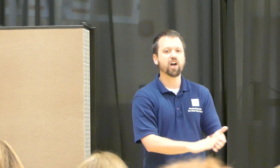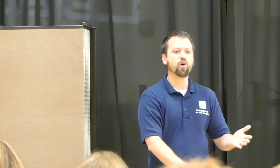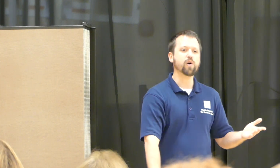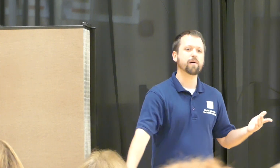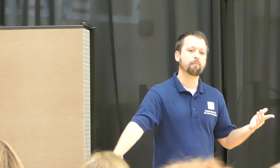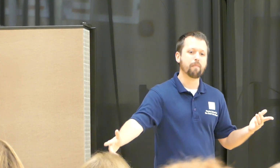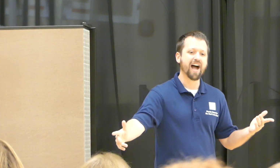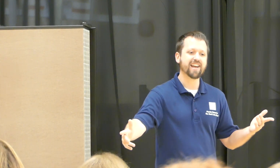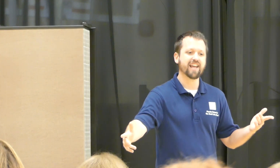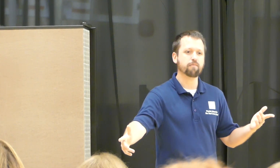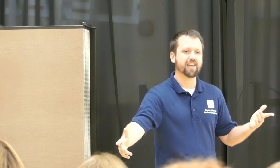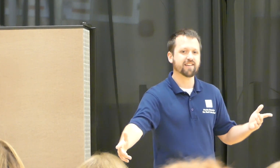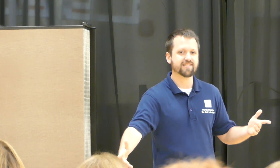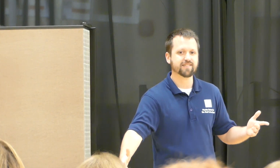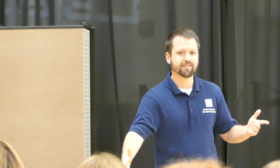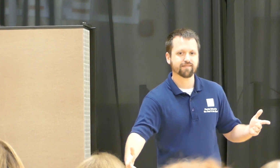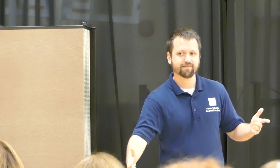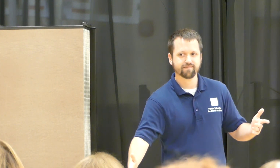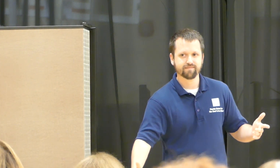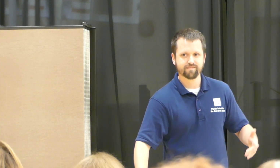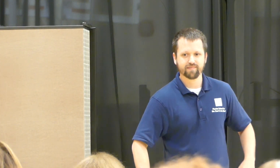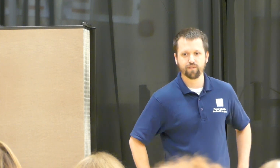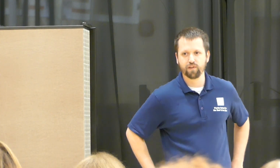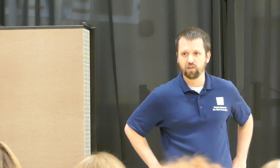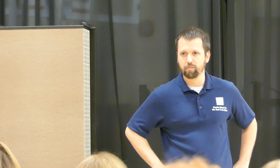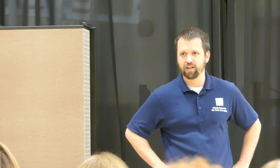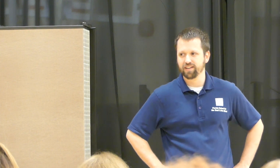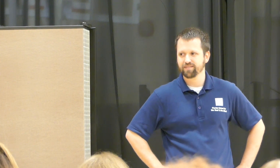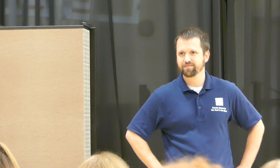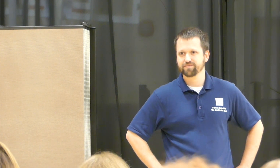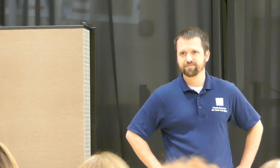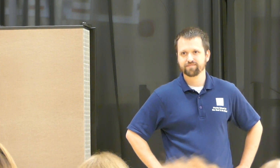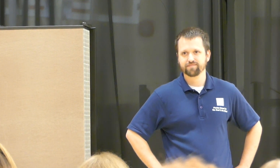Hello, my name is. Fill in the blank.